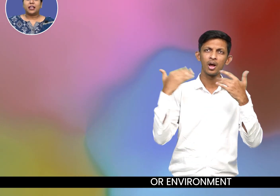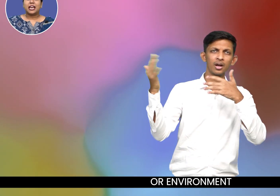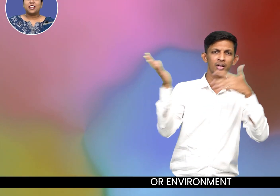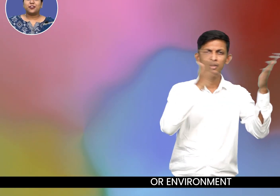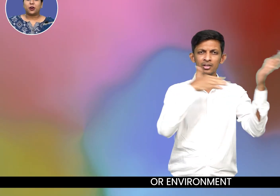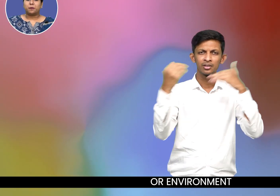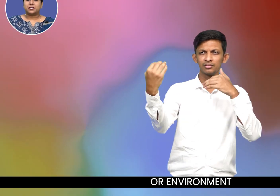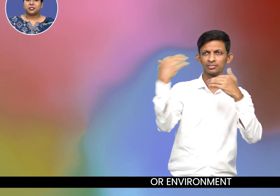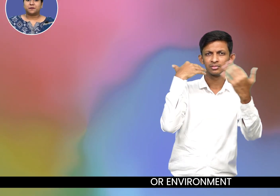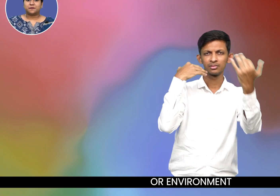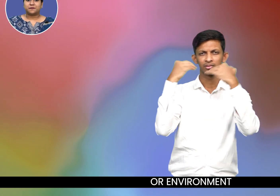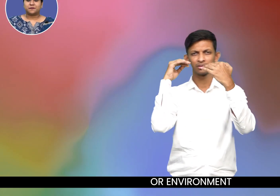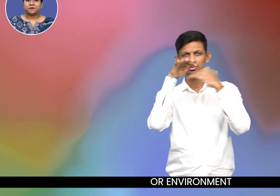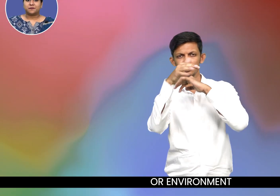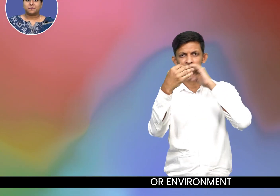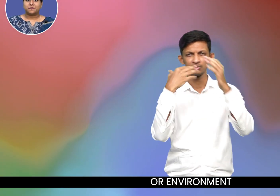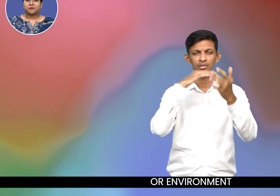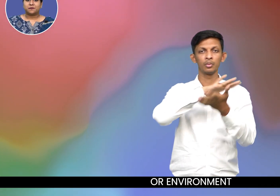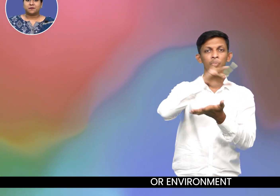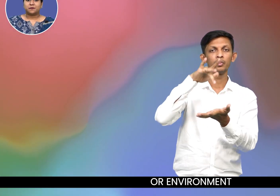or environment.